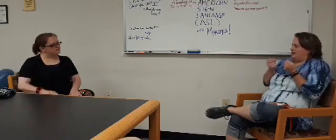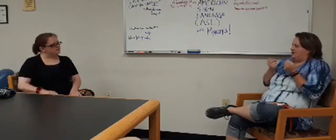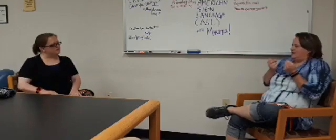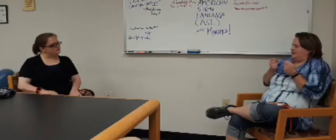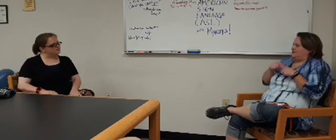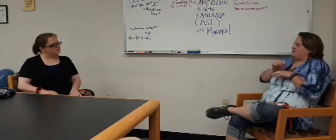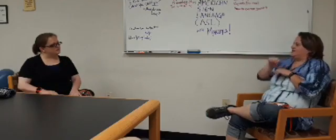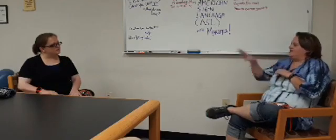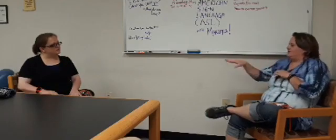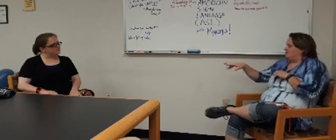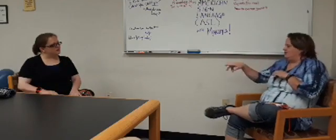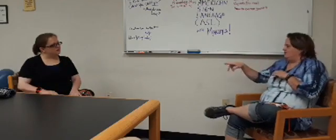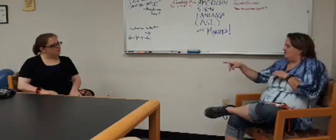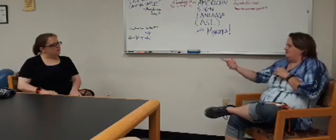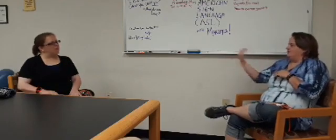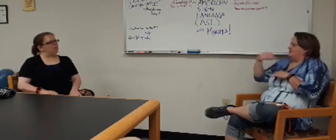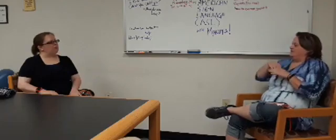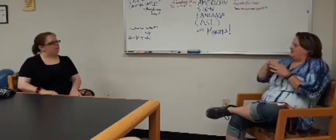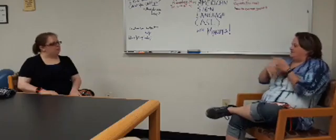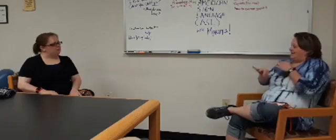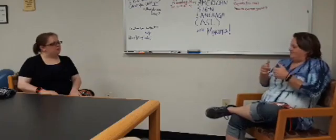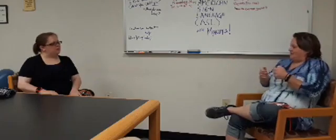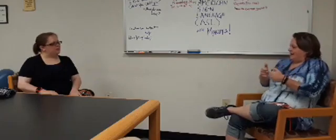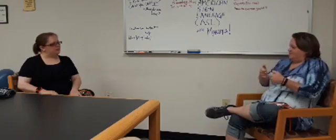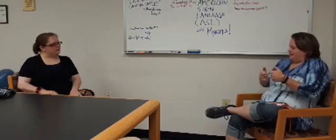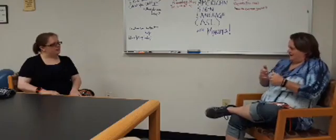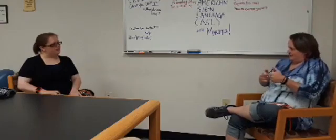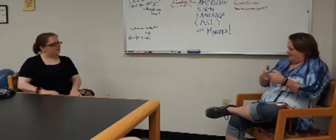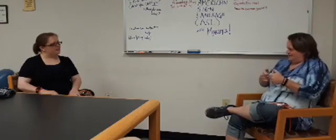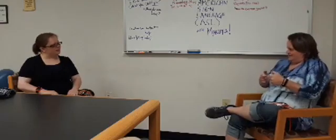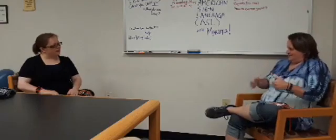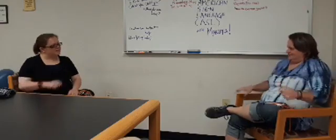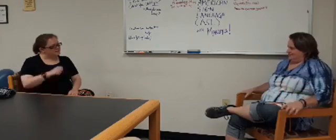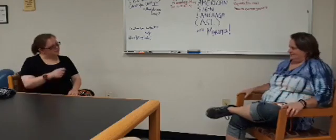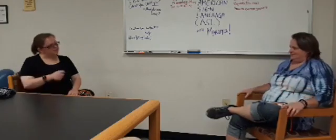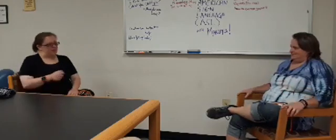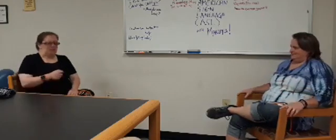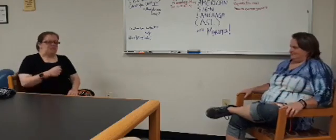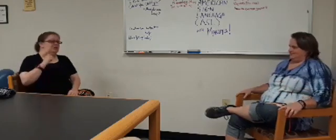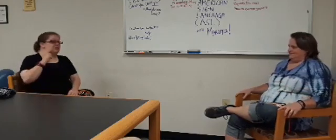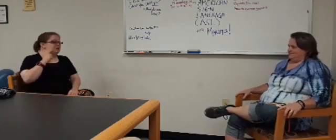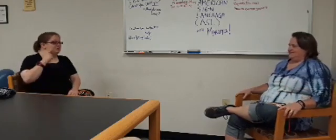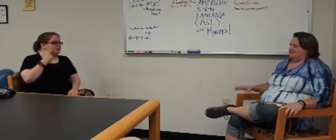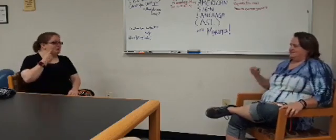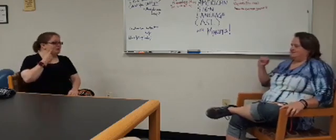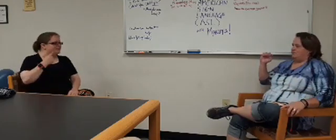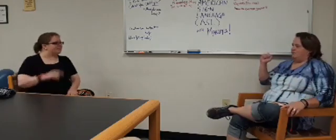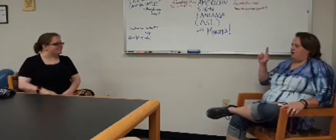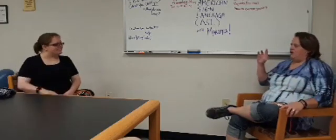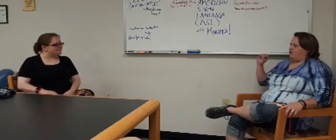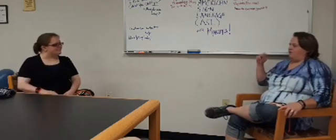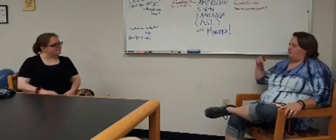and they send it to you. Then I'm typing it. That's kind of cool. It's a Marco